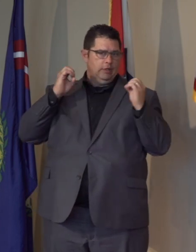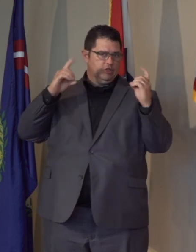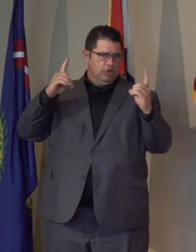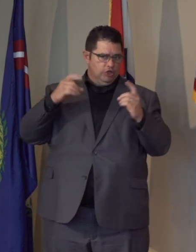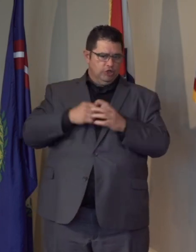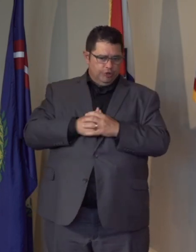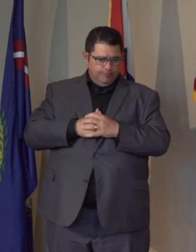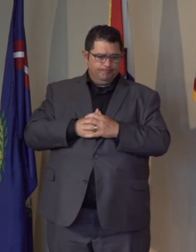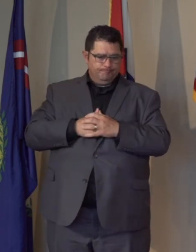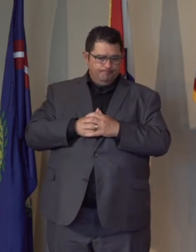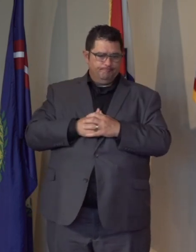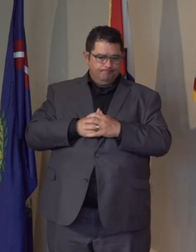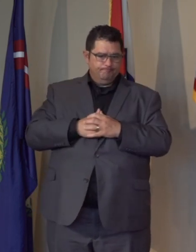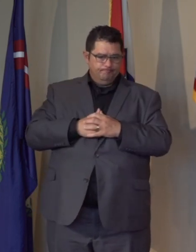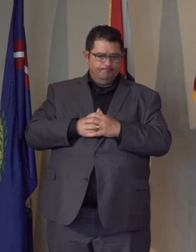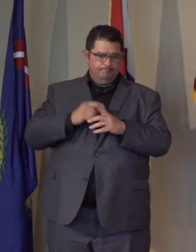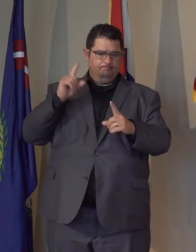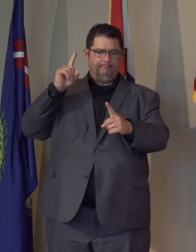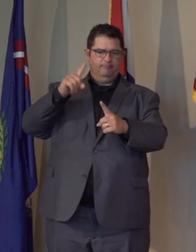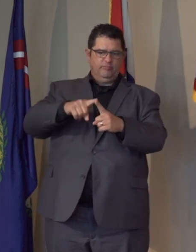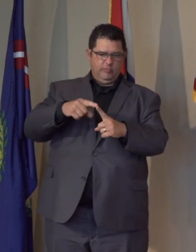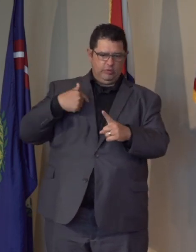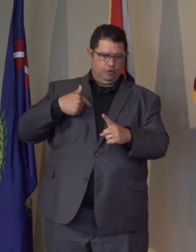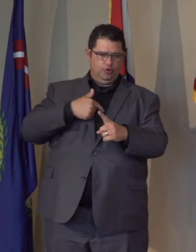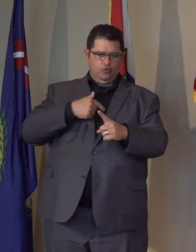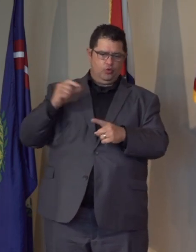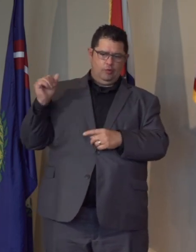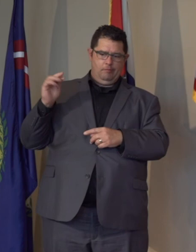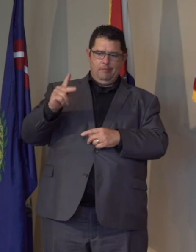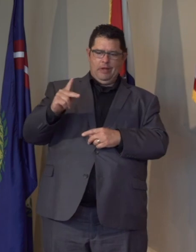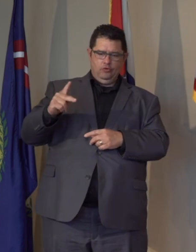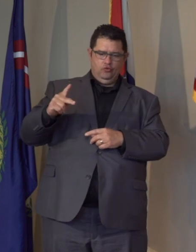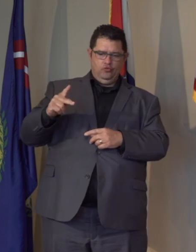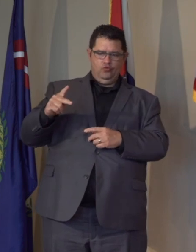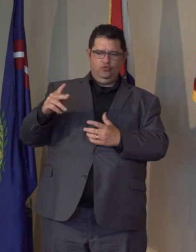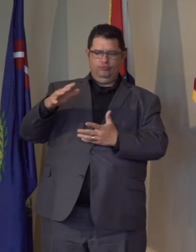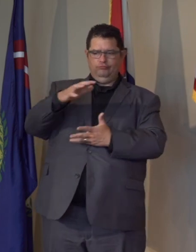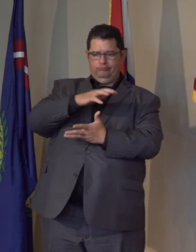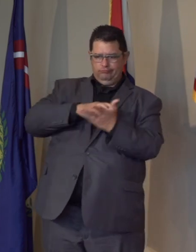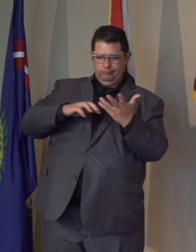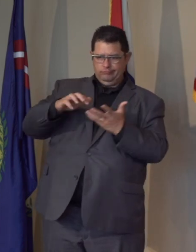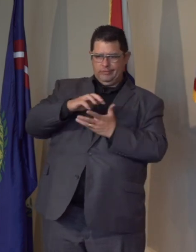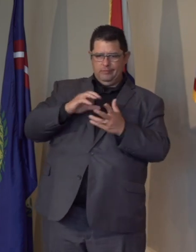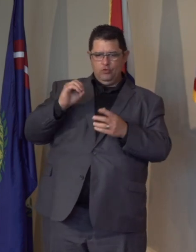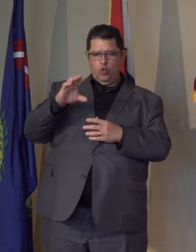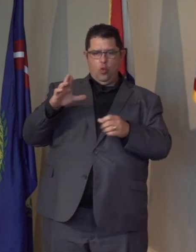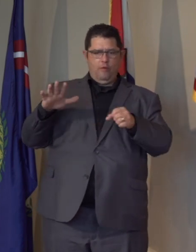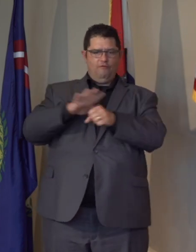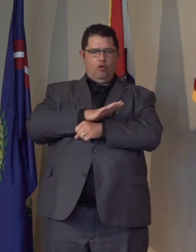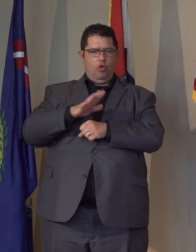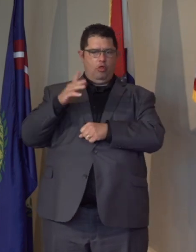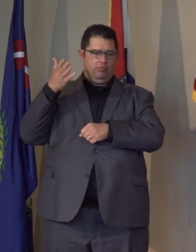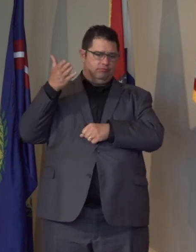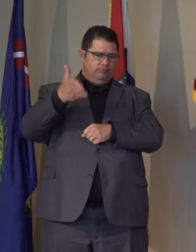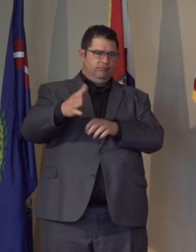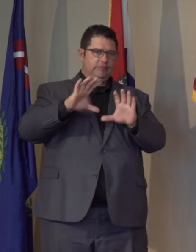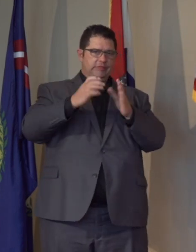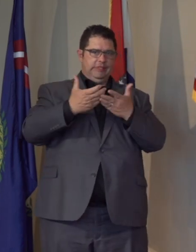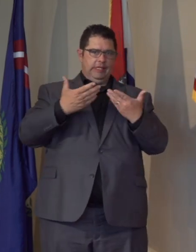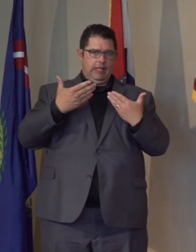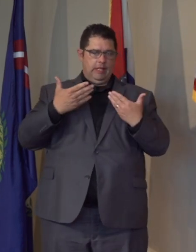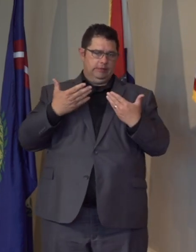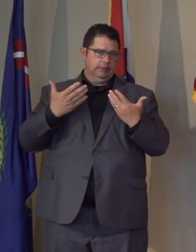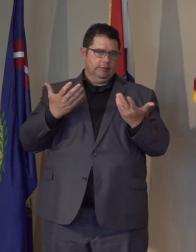virtual classrooms this fall, until we can get back into a hybrid or a full in-class model. But we want to make sure that our school